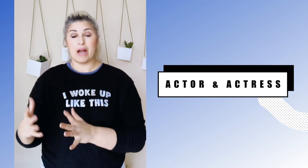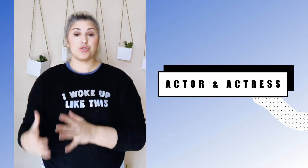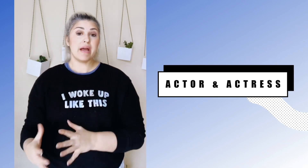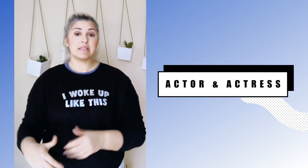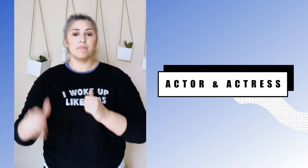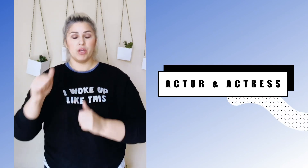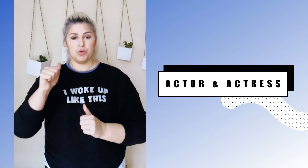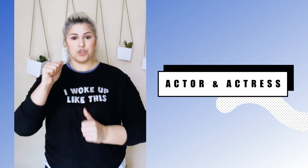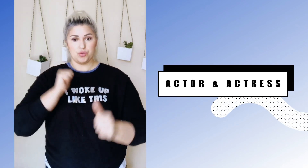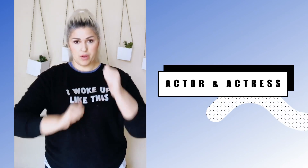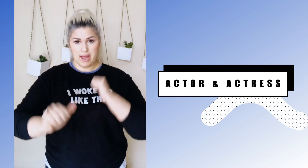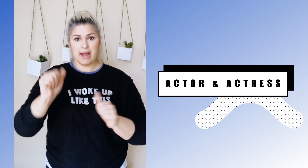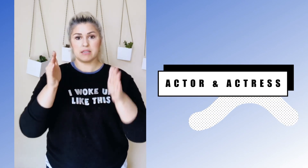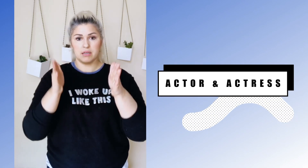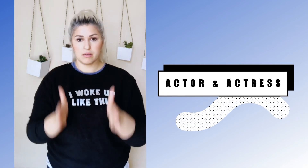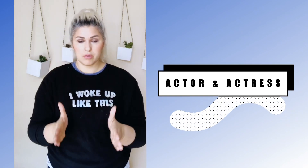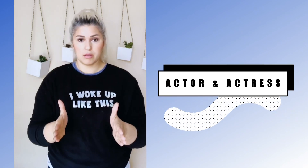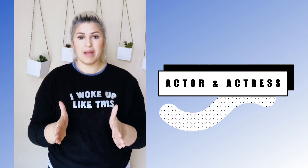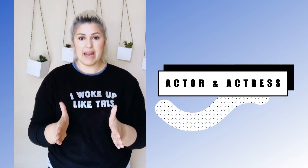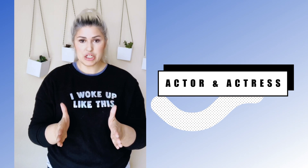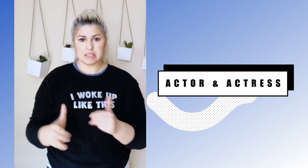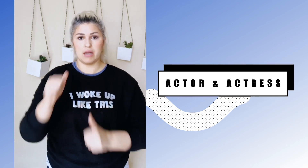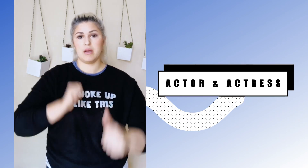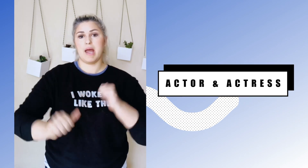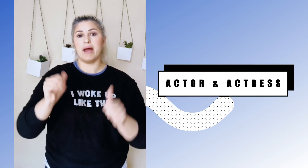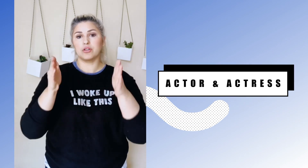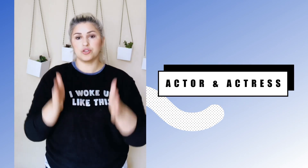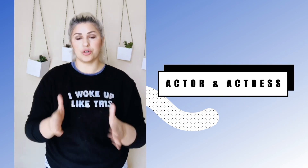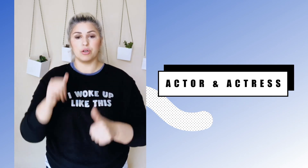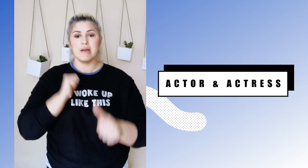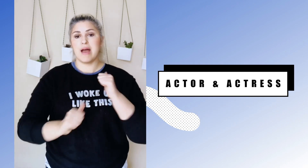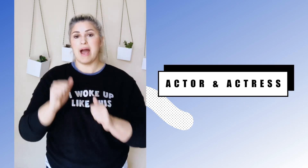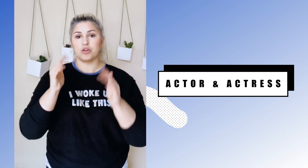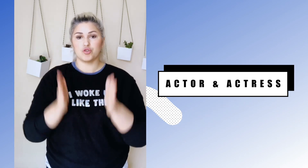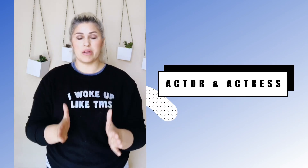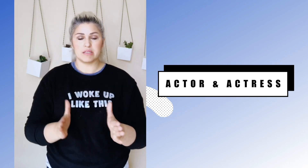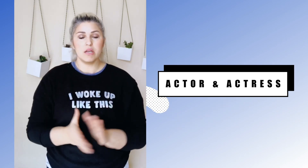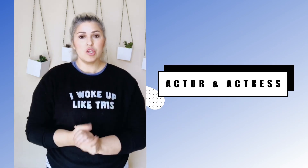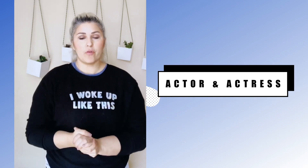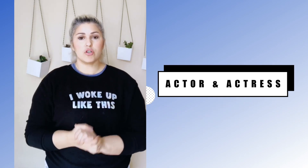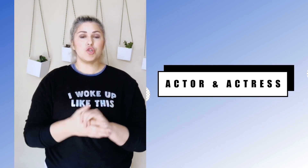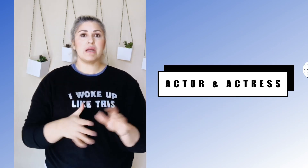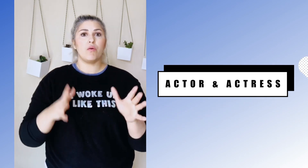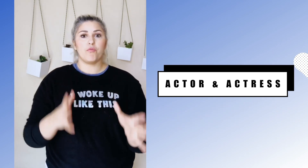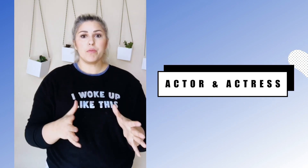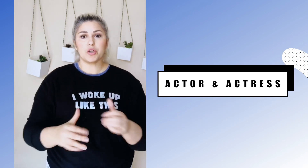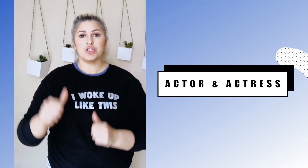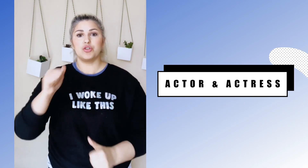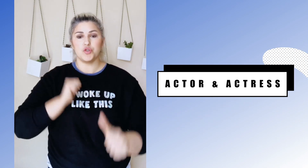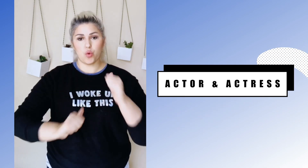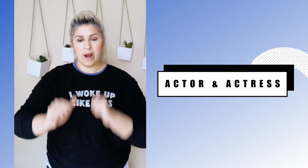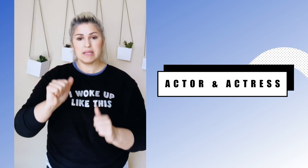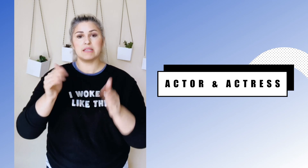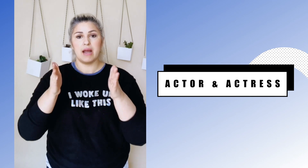or actress, you would do act, agent sign, actor, actress. So if you're doing it for the